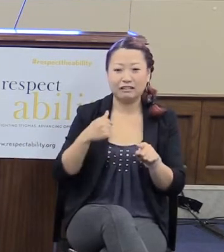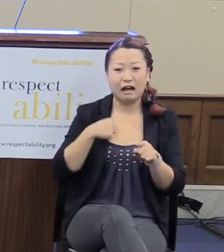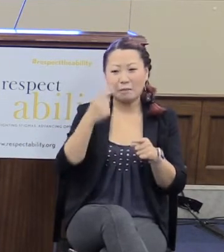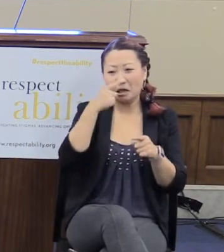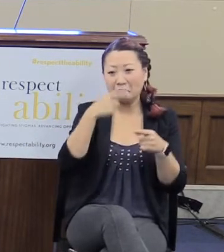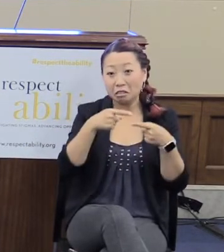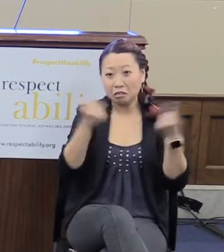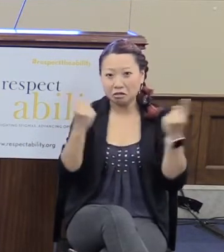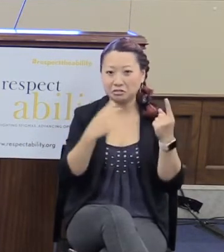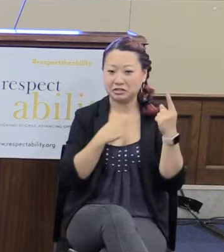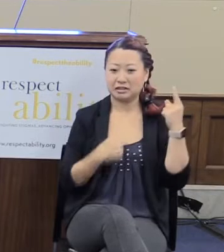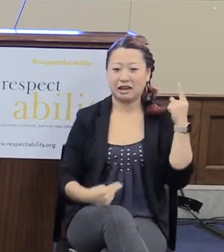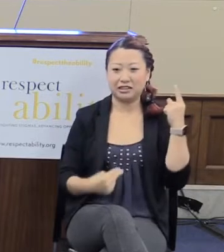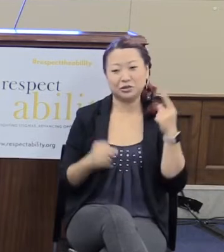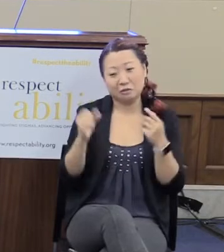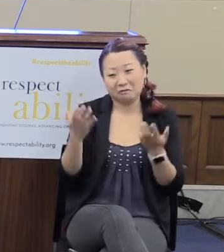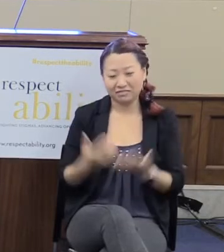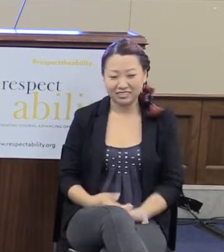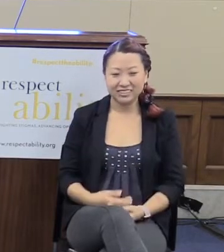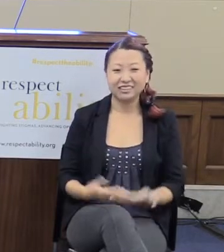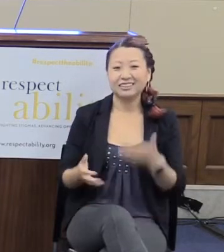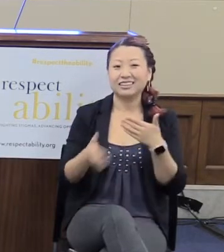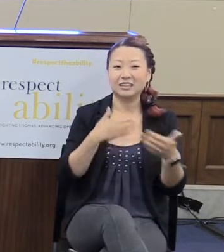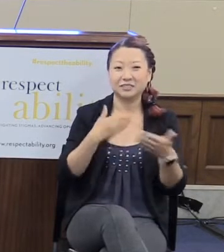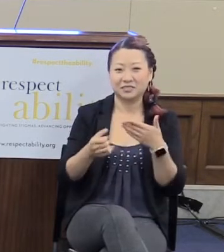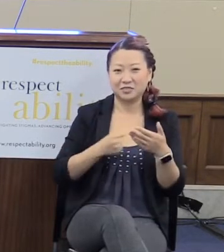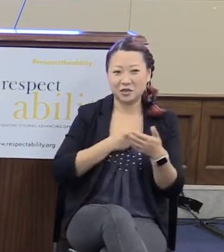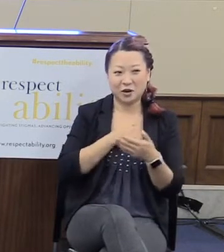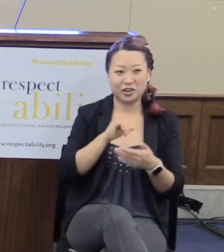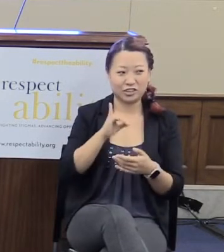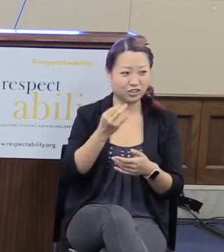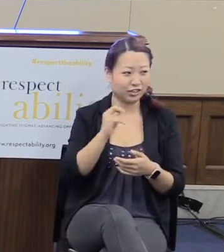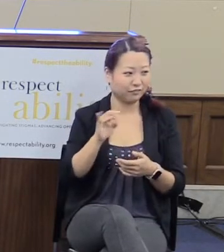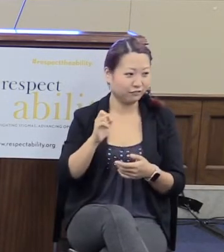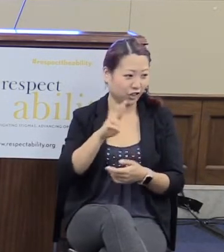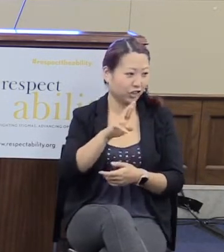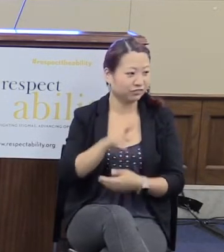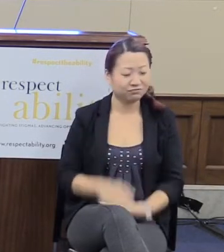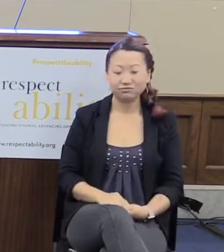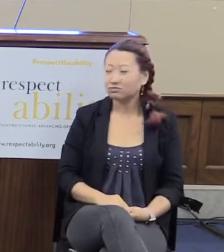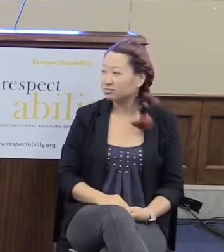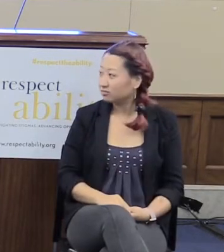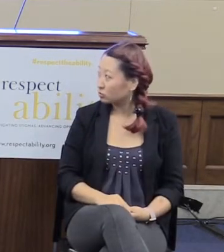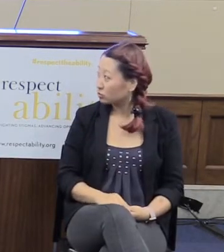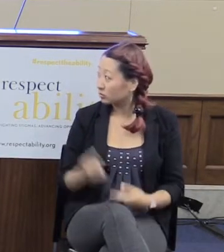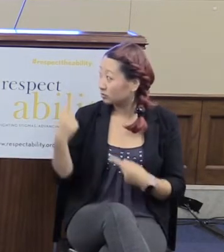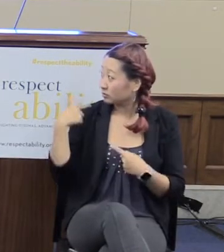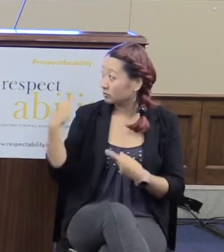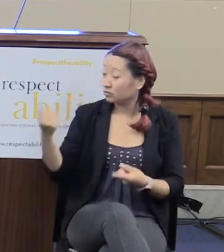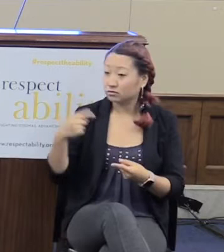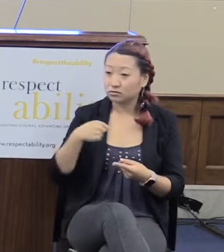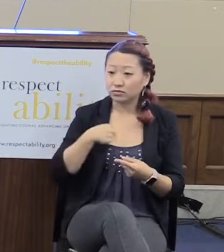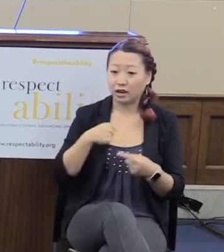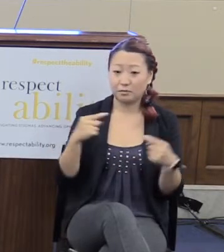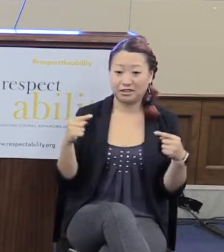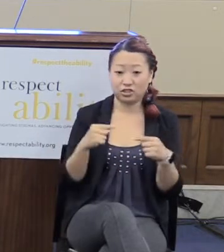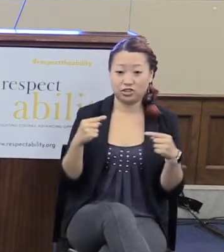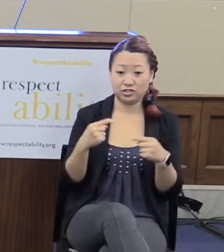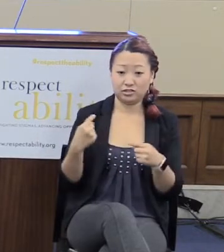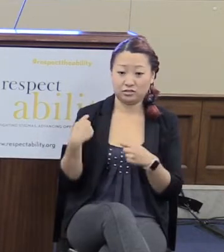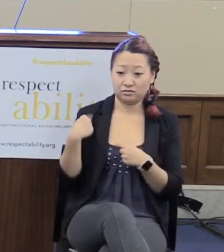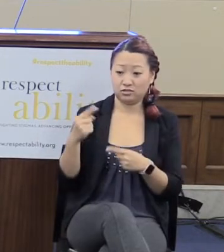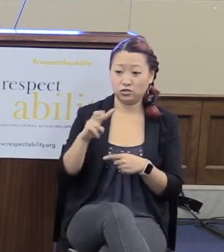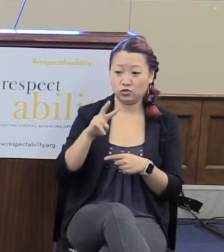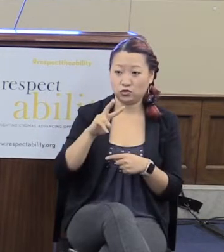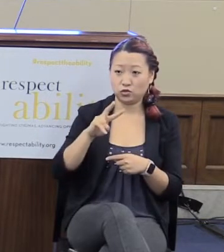to ties, so anyway, so I'm sorry, Jennifer. So I have been injured since